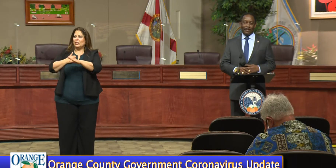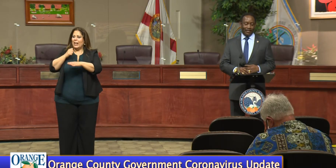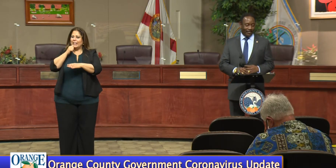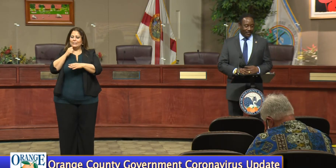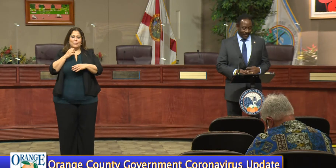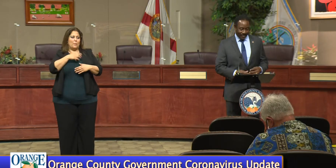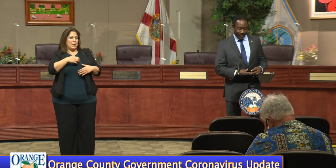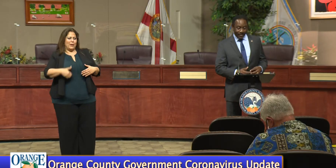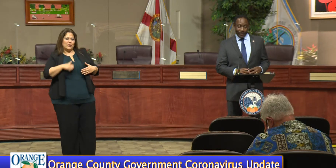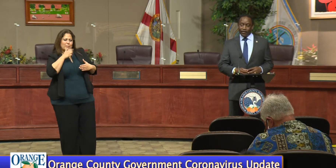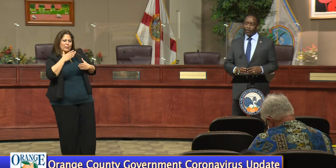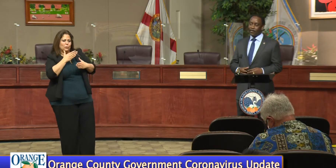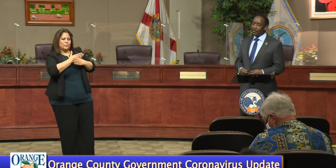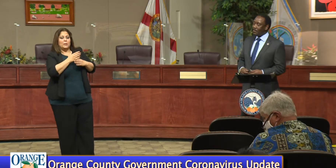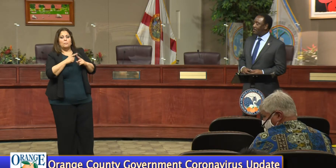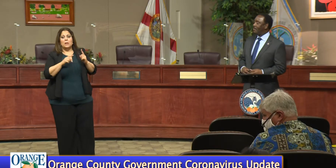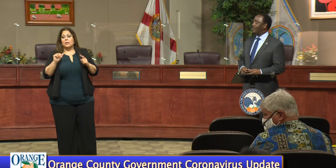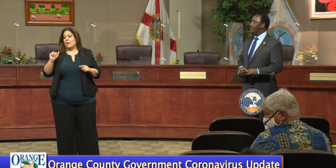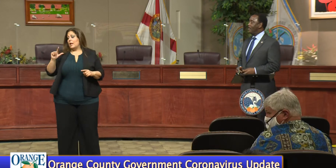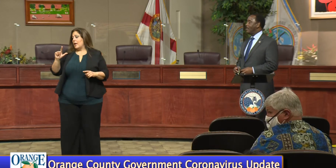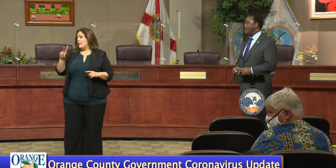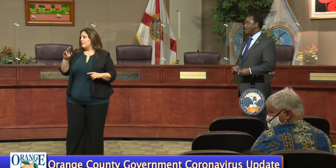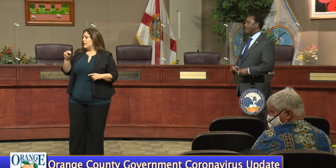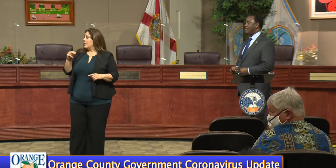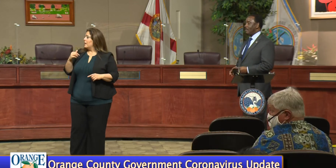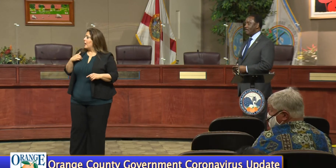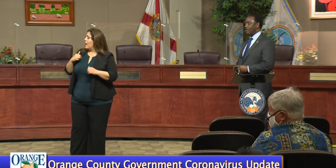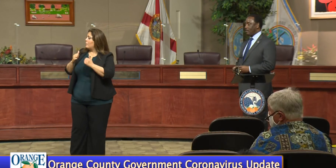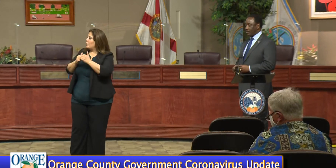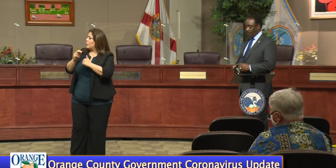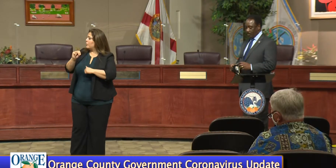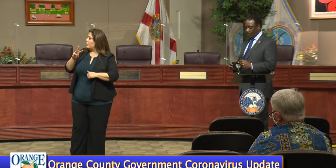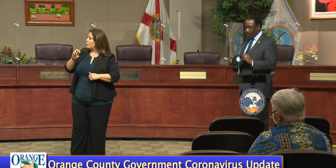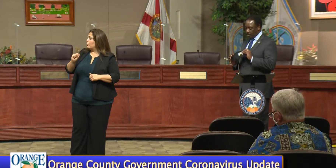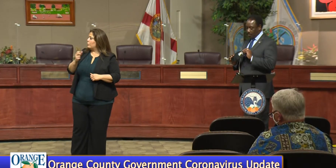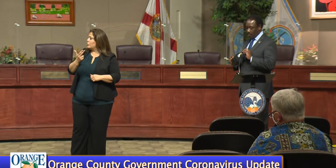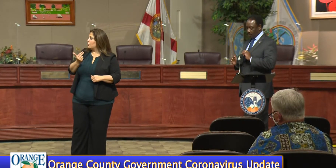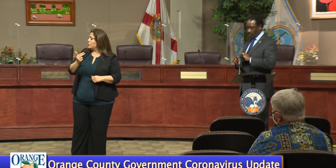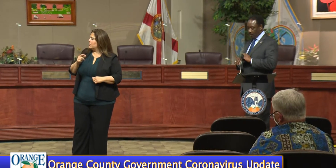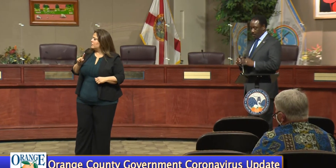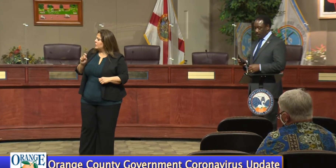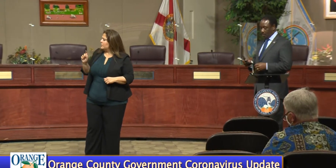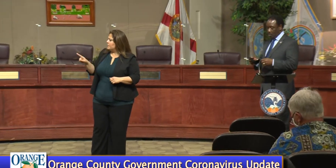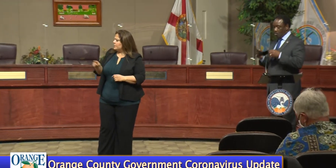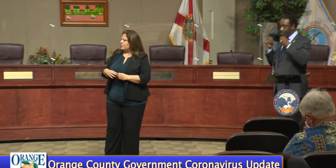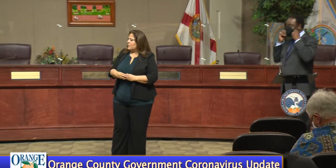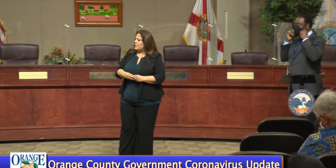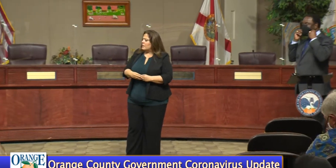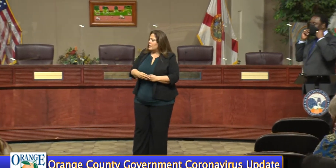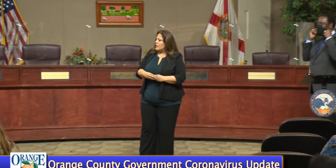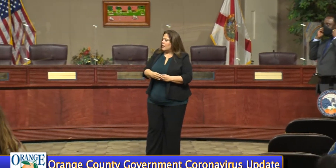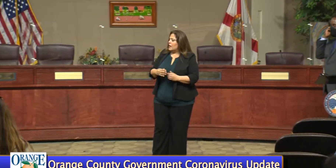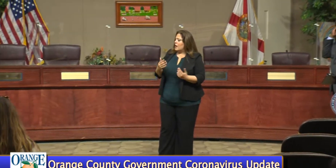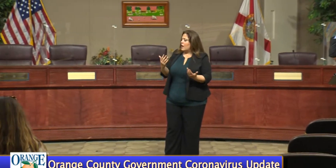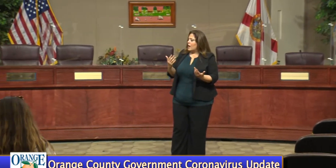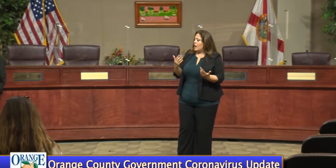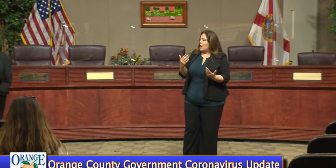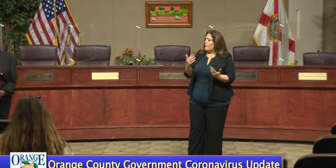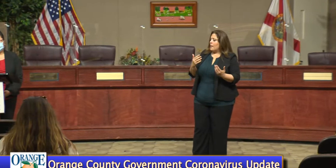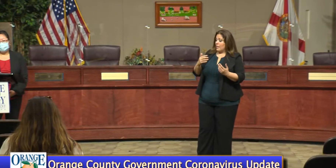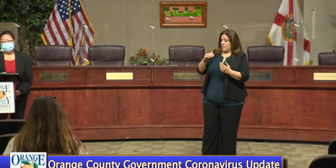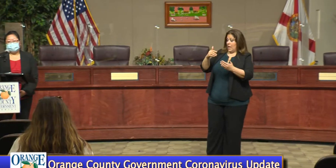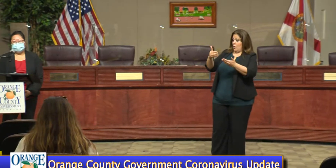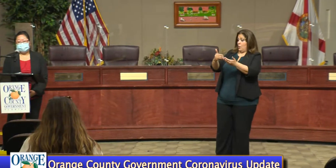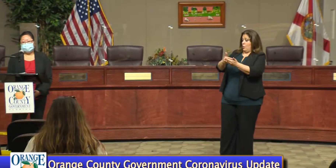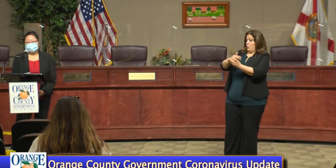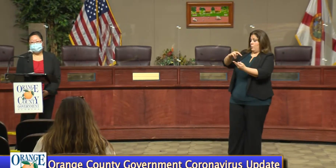problem. This is for Alvina. This is Emily Braun with News 13. So given that there are, more and more variant cases